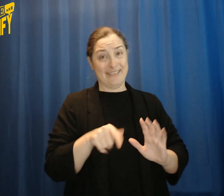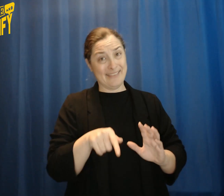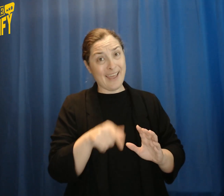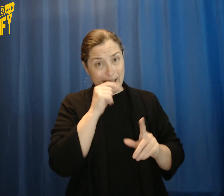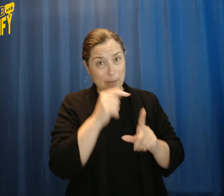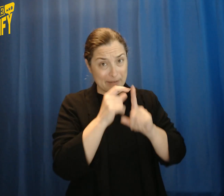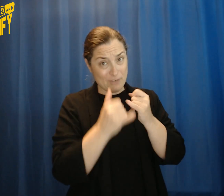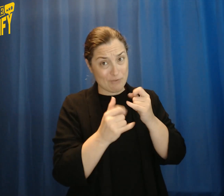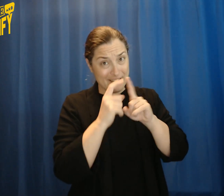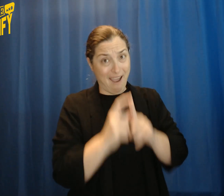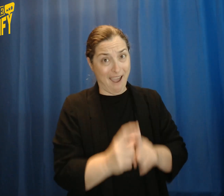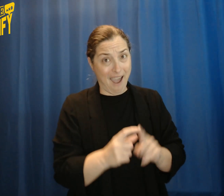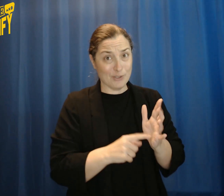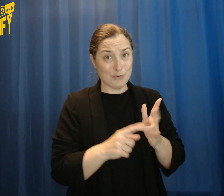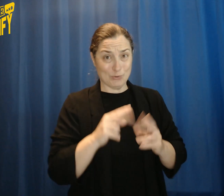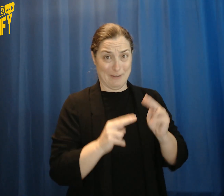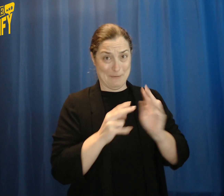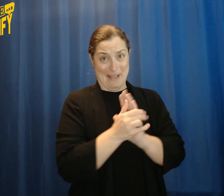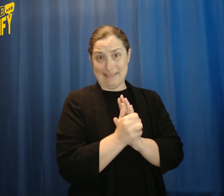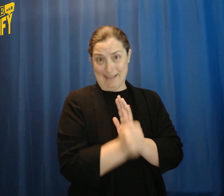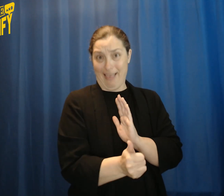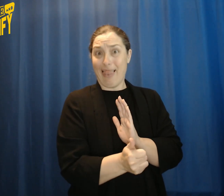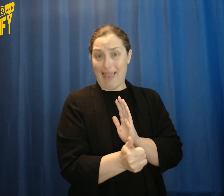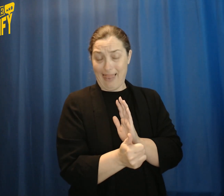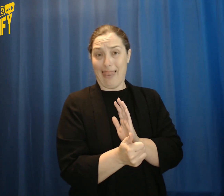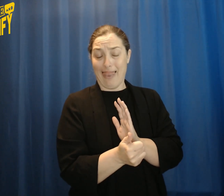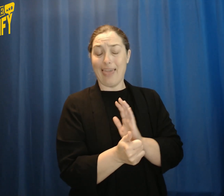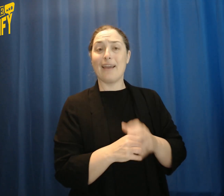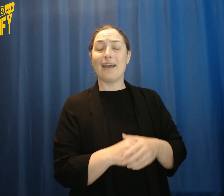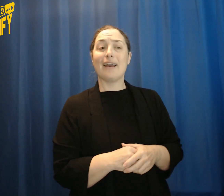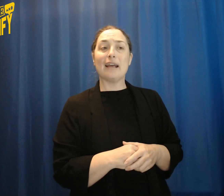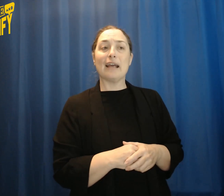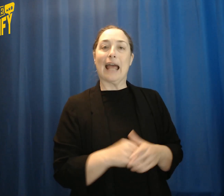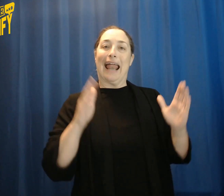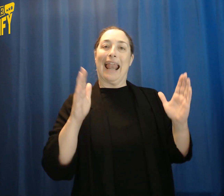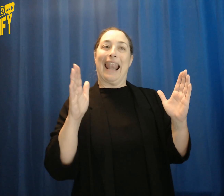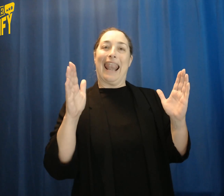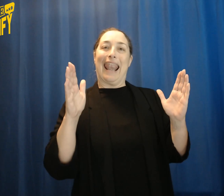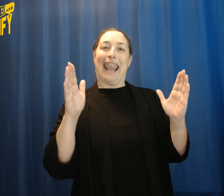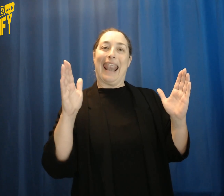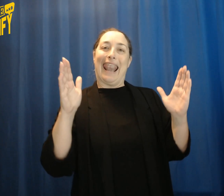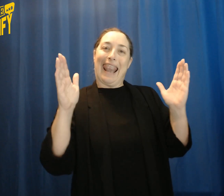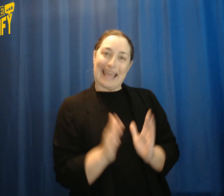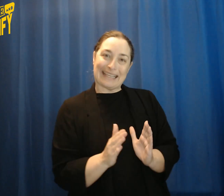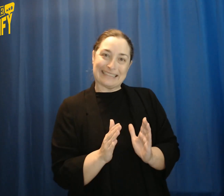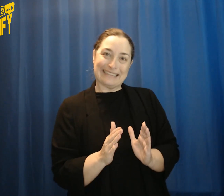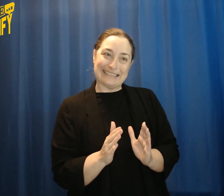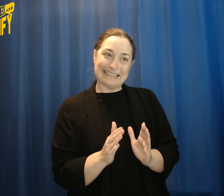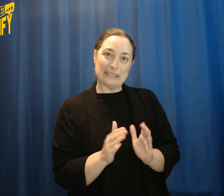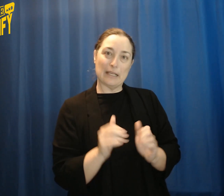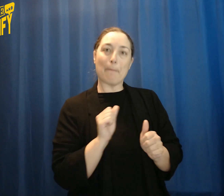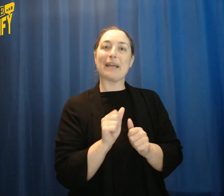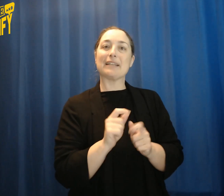to develop. I feel like saying less is always better than saying a bit too much. Mm-hmm.